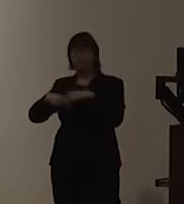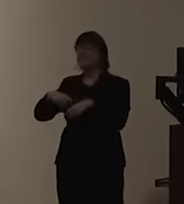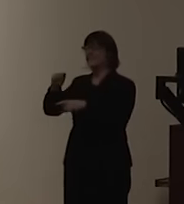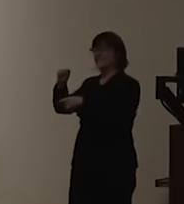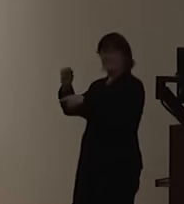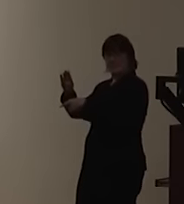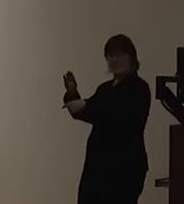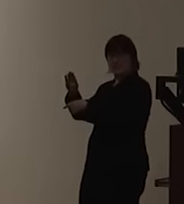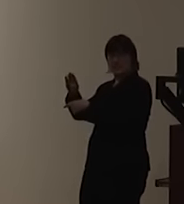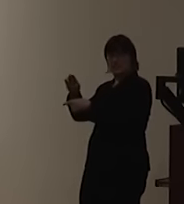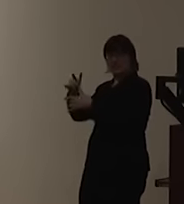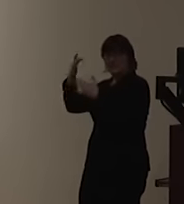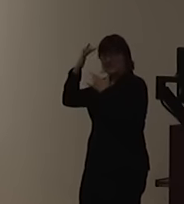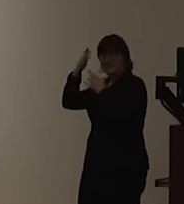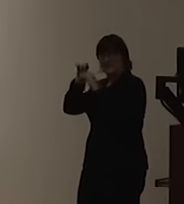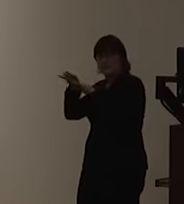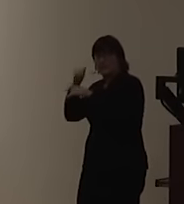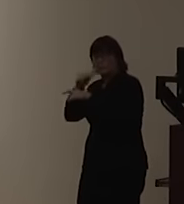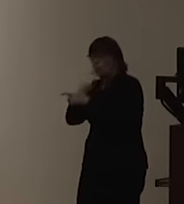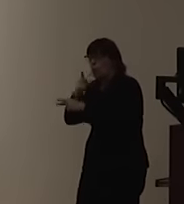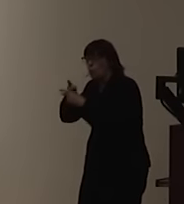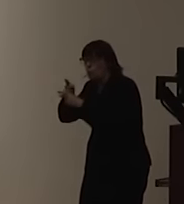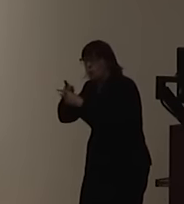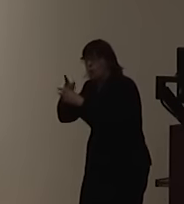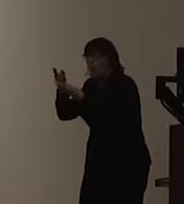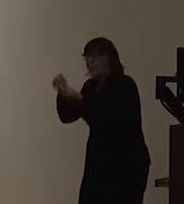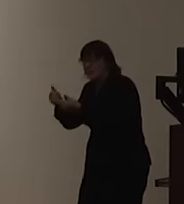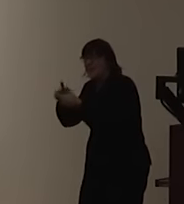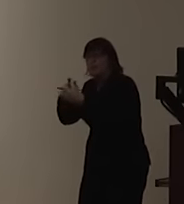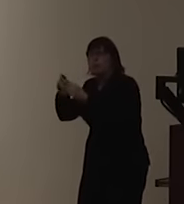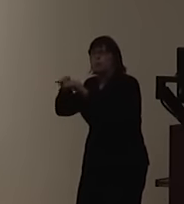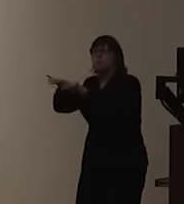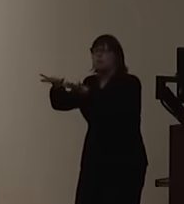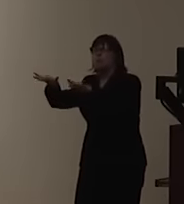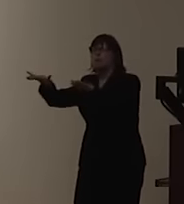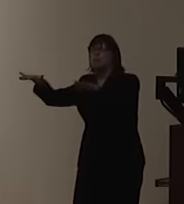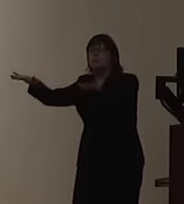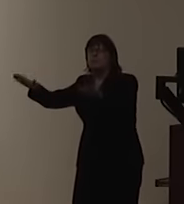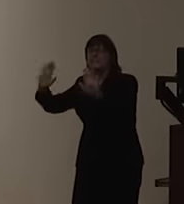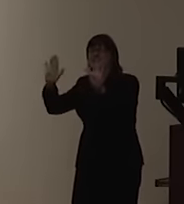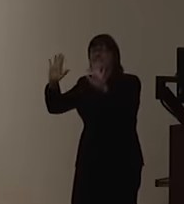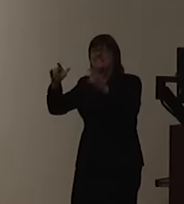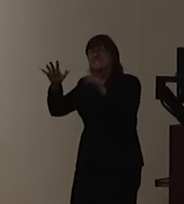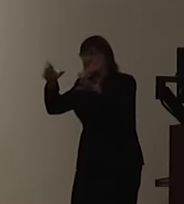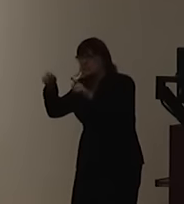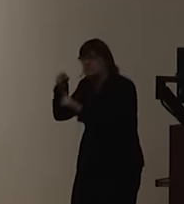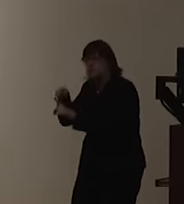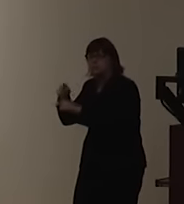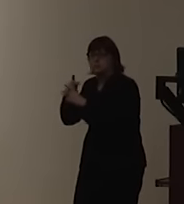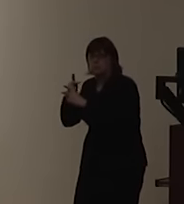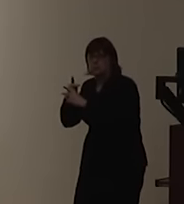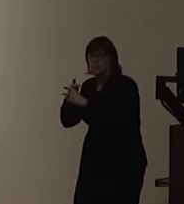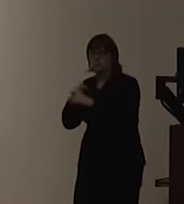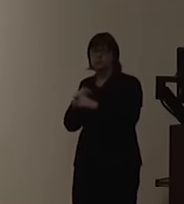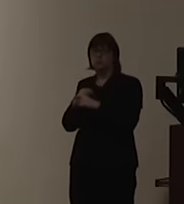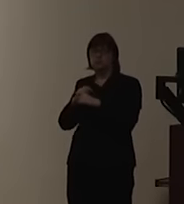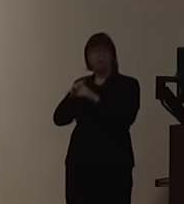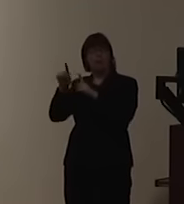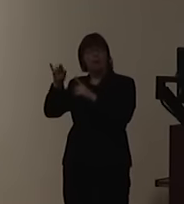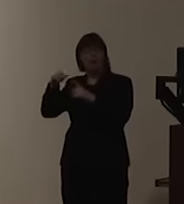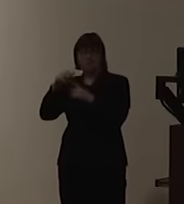charge to the patient, it spreads, right? But if that doesn't work, go back to this, right?